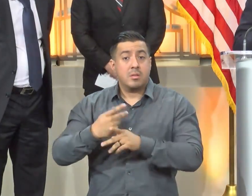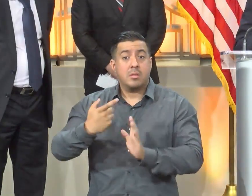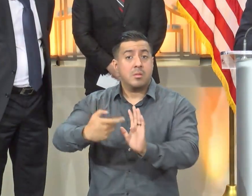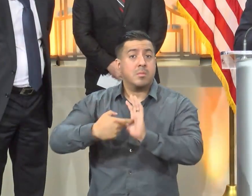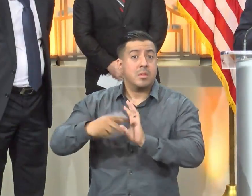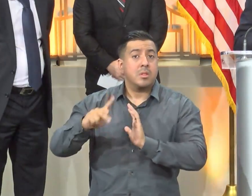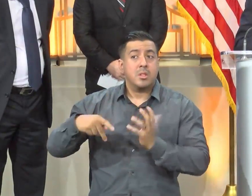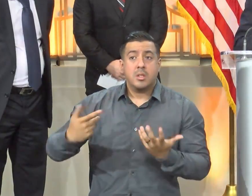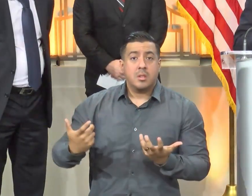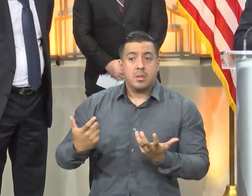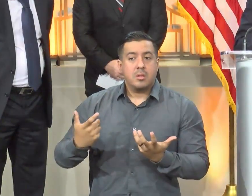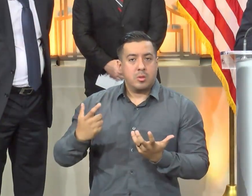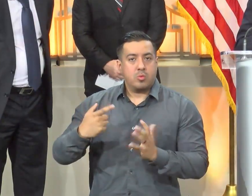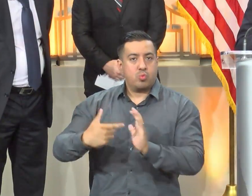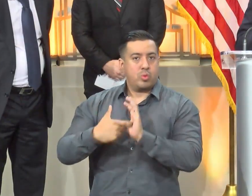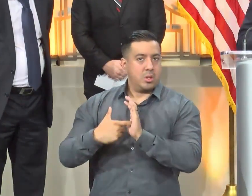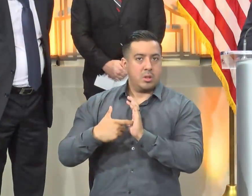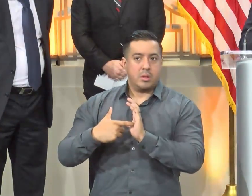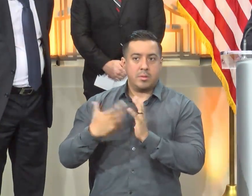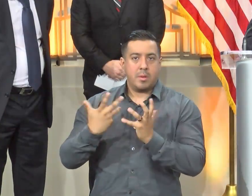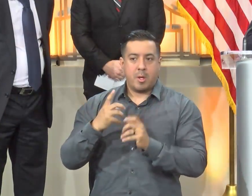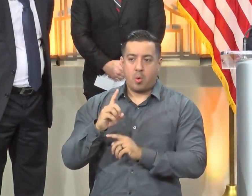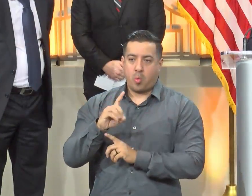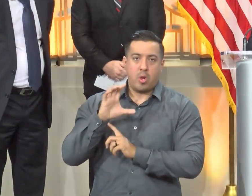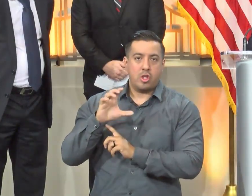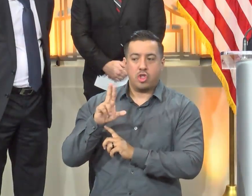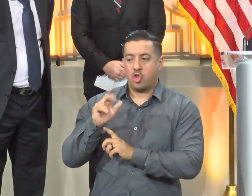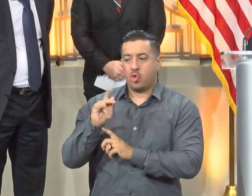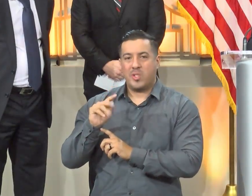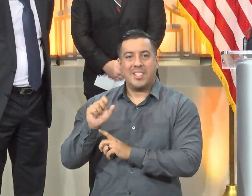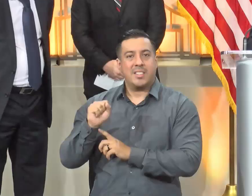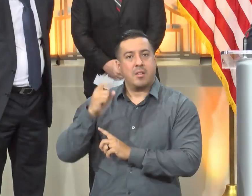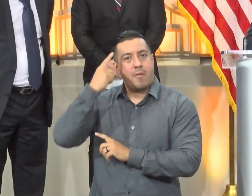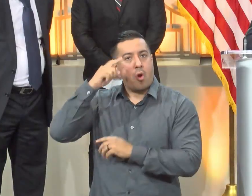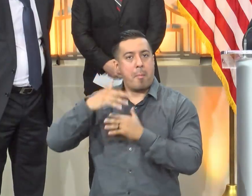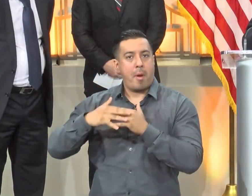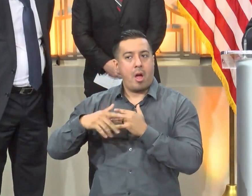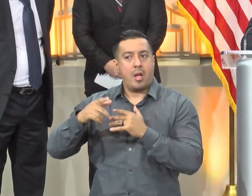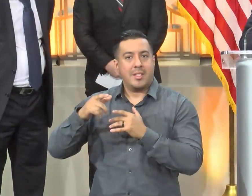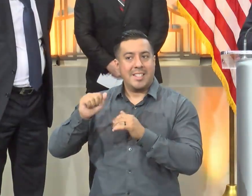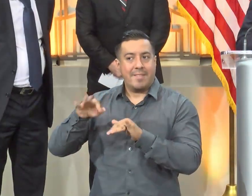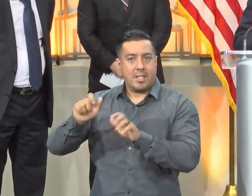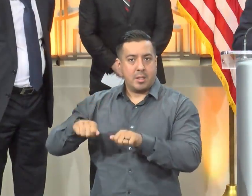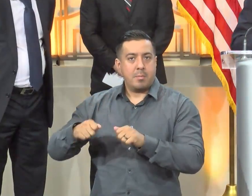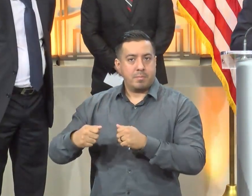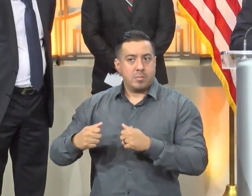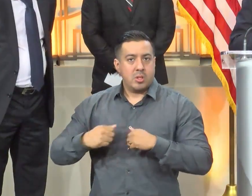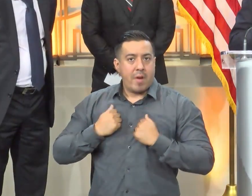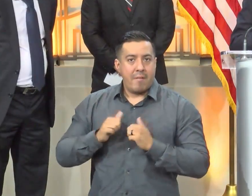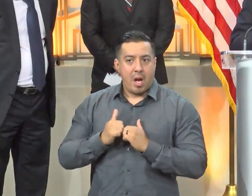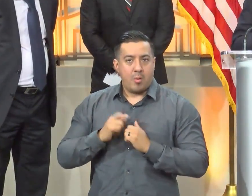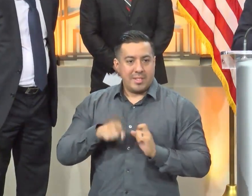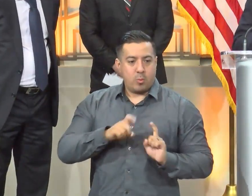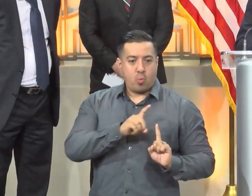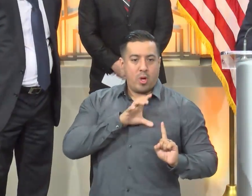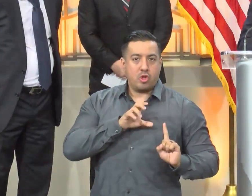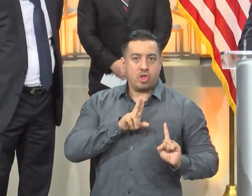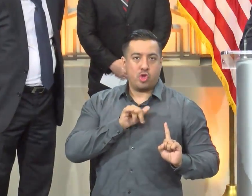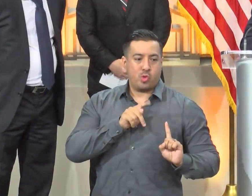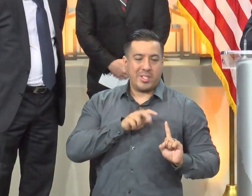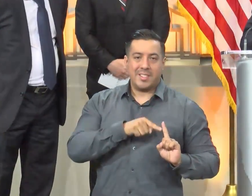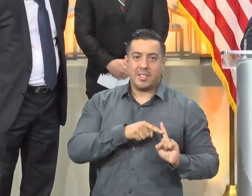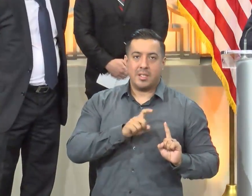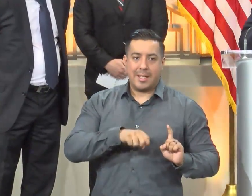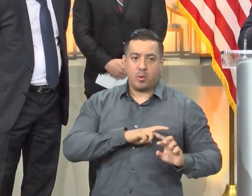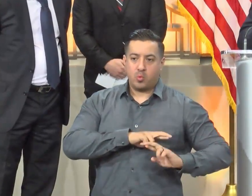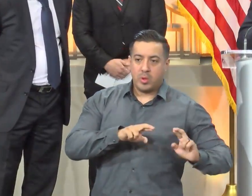patients can sometimes require as much as 100 units of blood to survive. 100 units of blood. So that blood has to be there for those